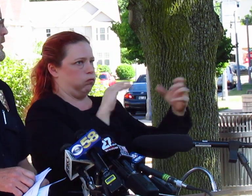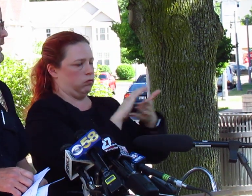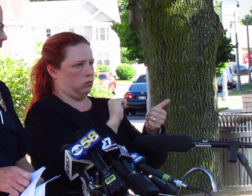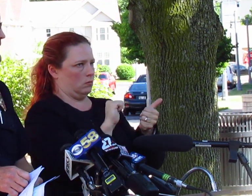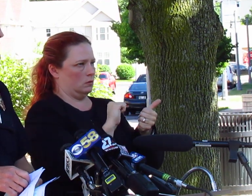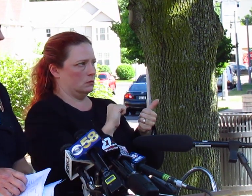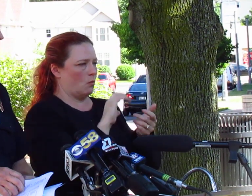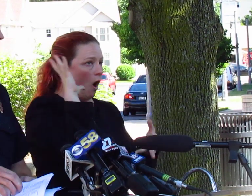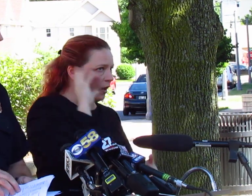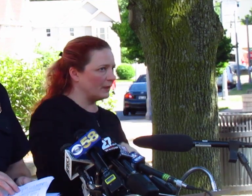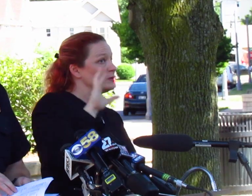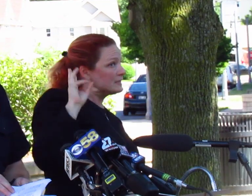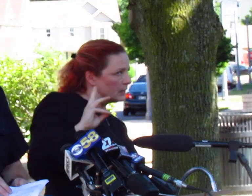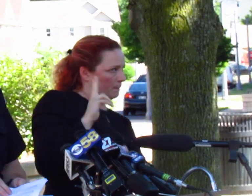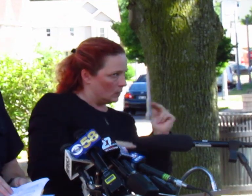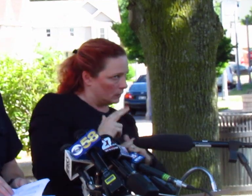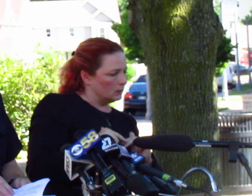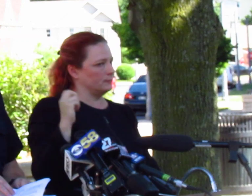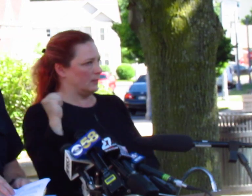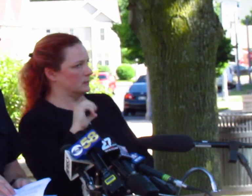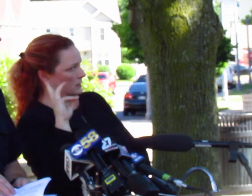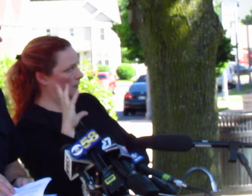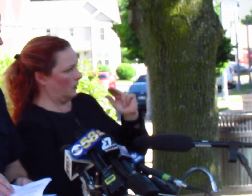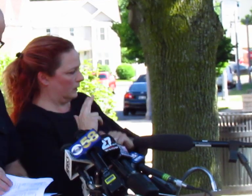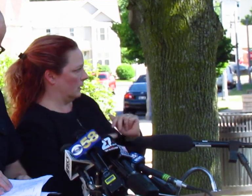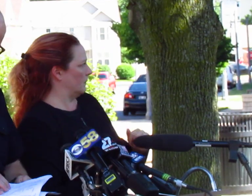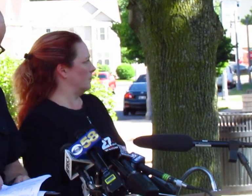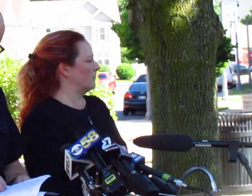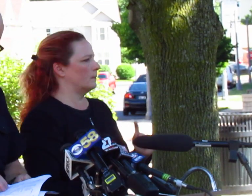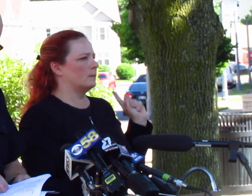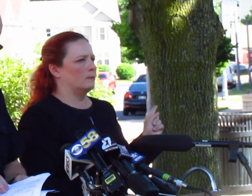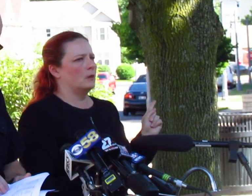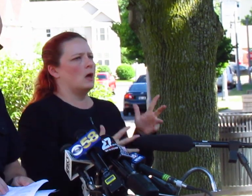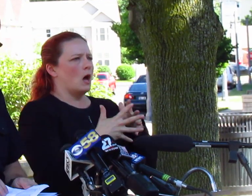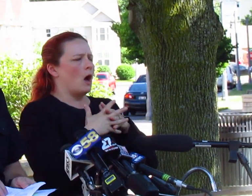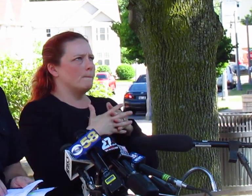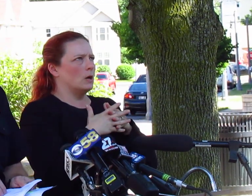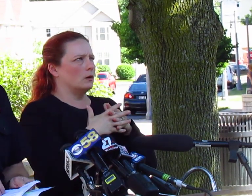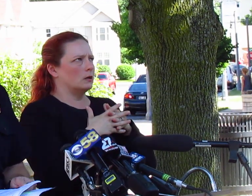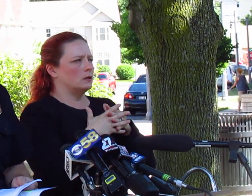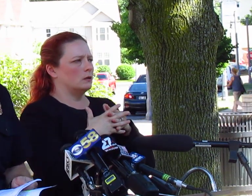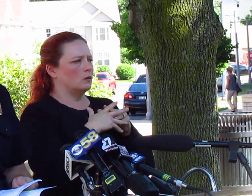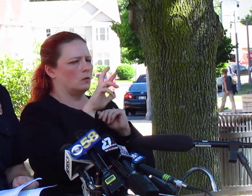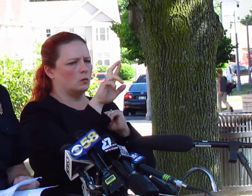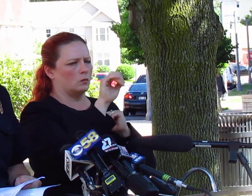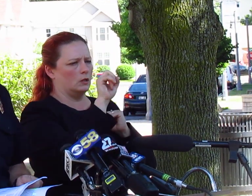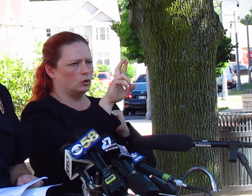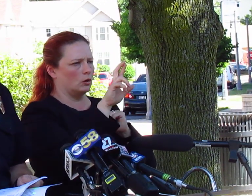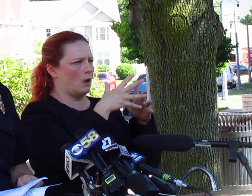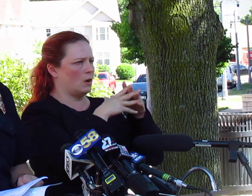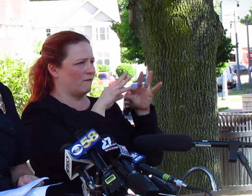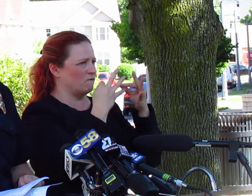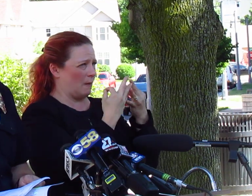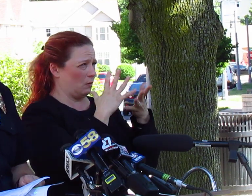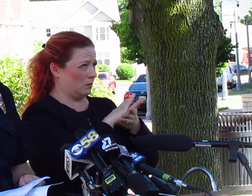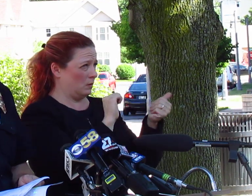six buildings? Yes. Yep. It's American Realtors and American Family. Professional